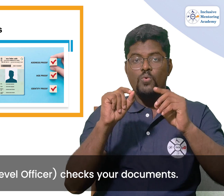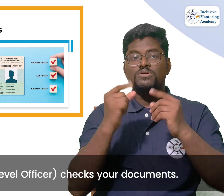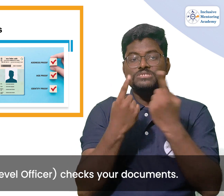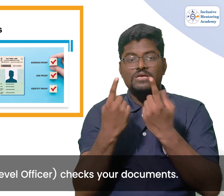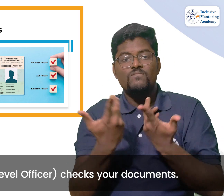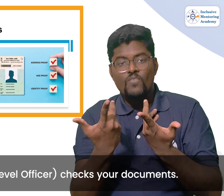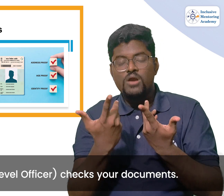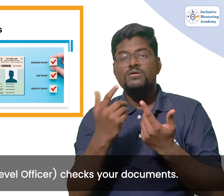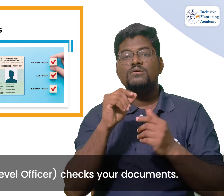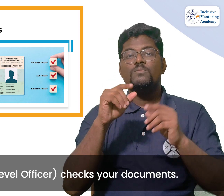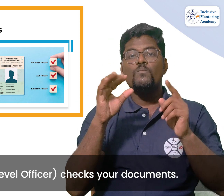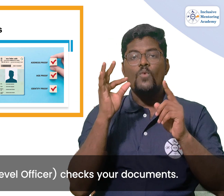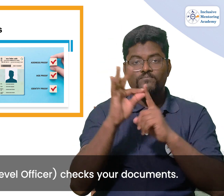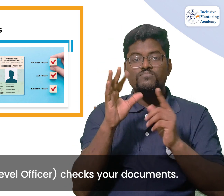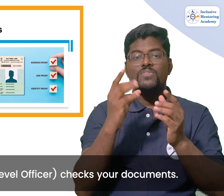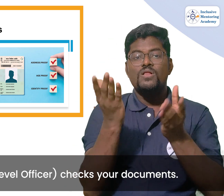BLO, Booth Level Officer, checks your documents.